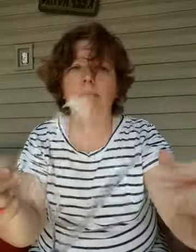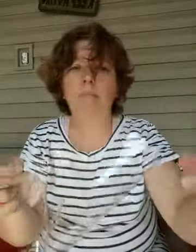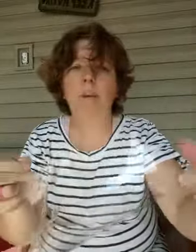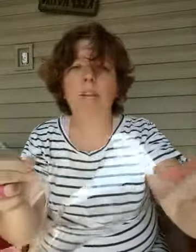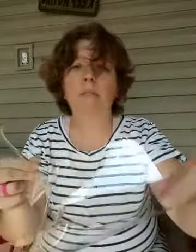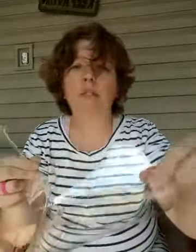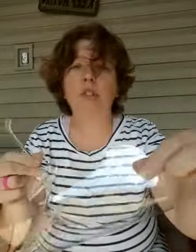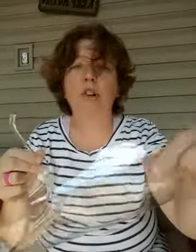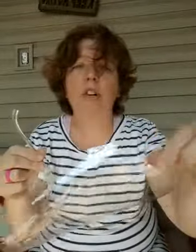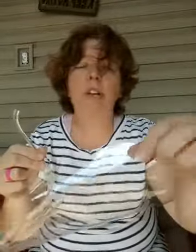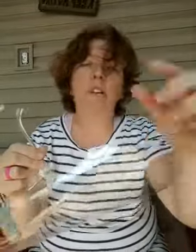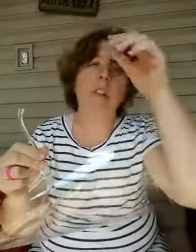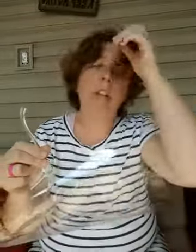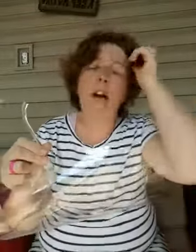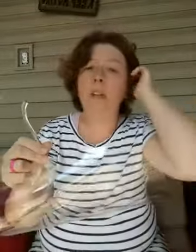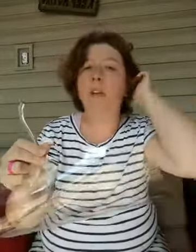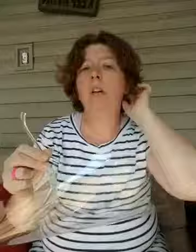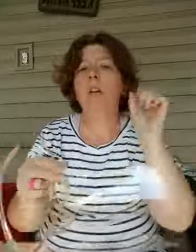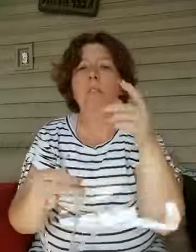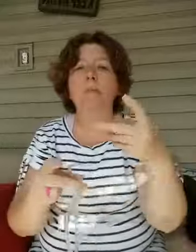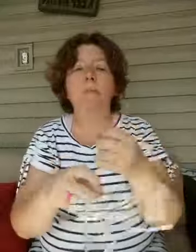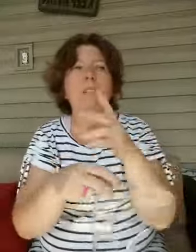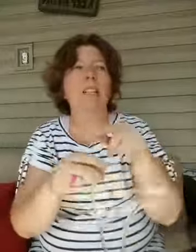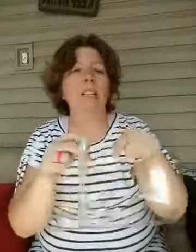but sturdier than the other.